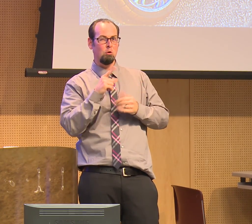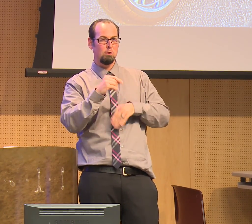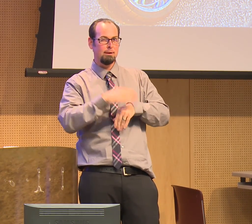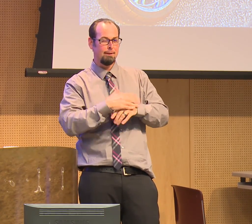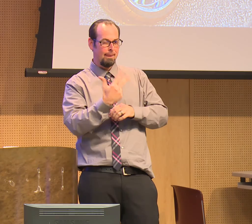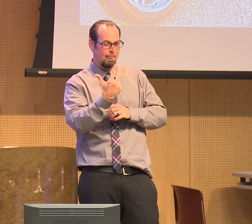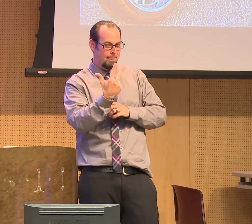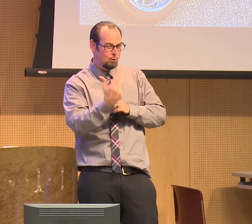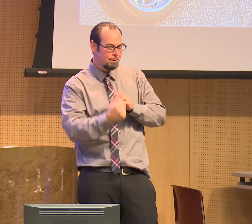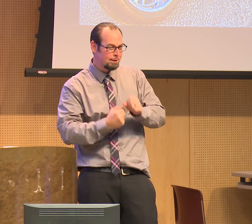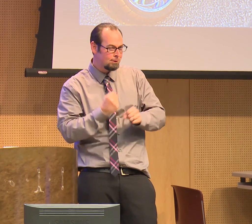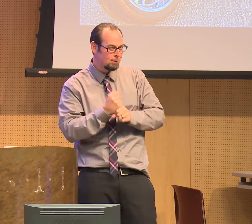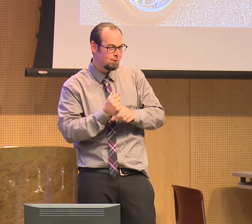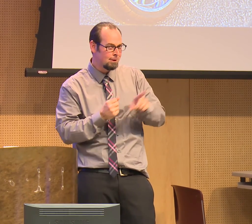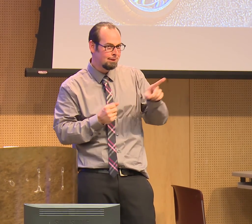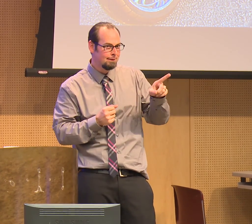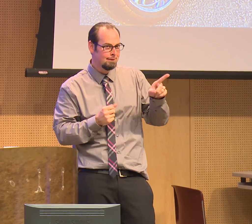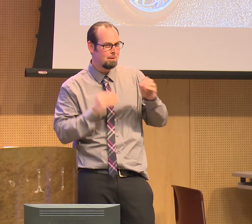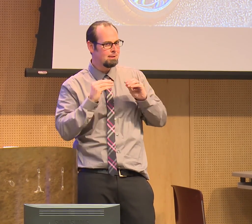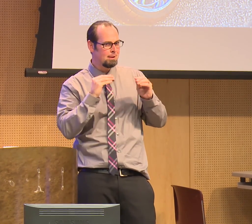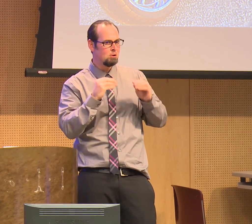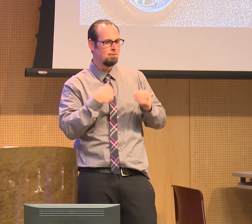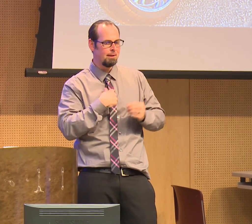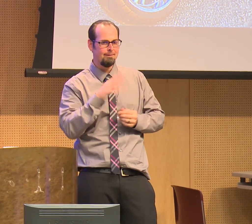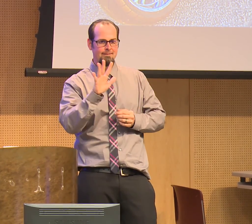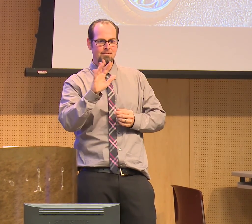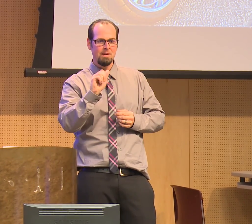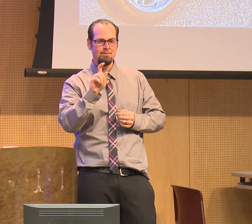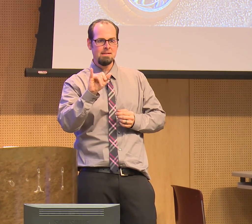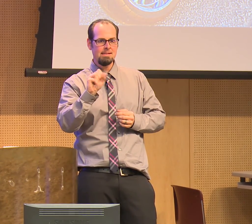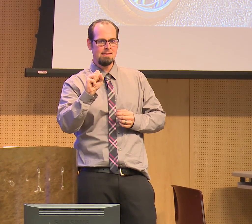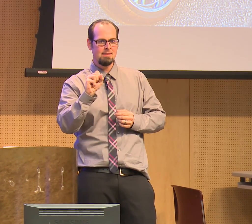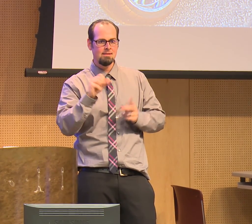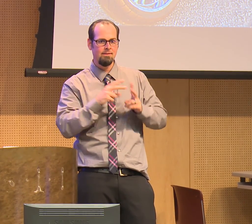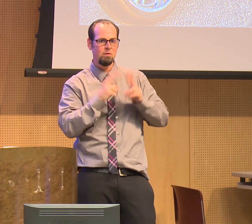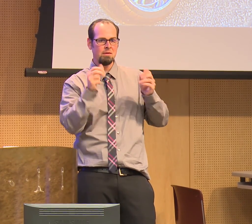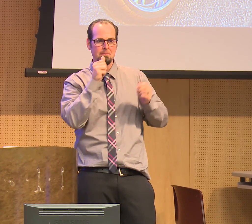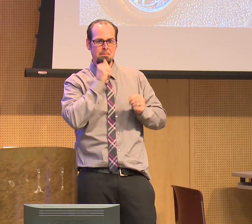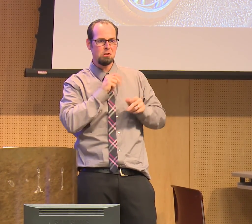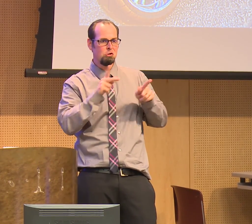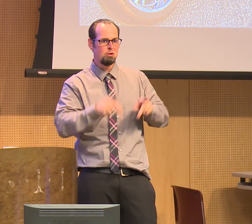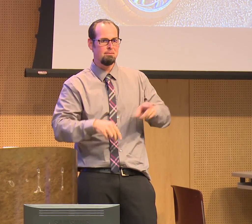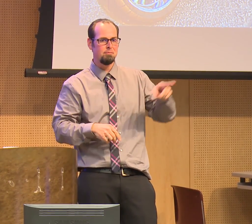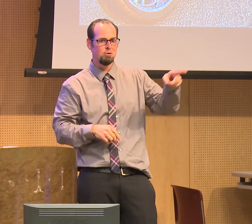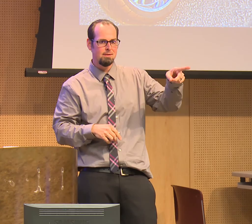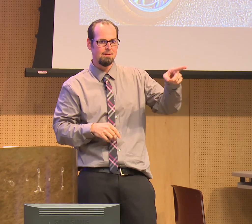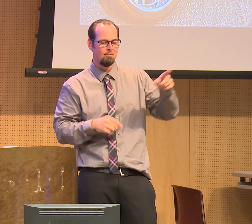I think I've been there for the last 3 years, and he's taught me quite a bit. He's a very patient person.